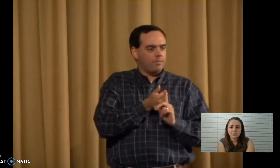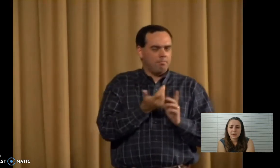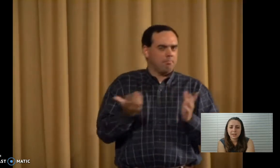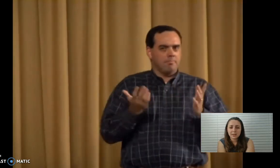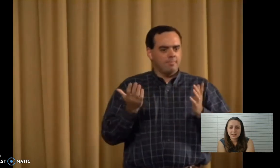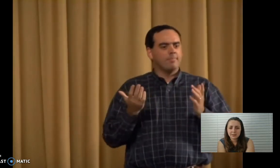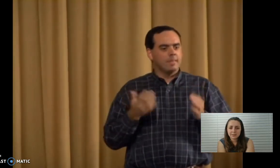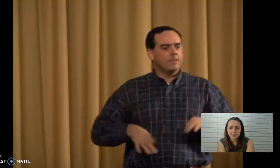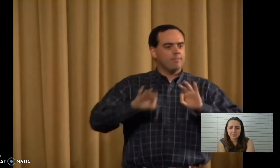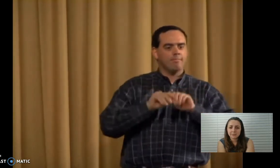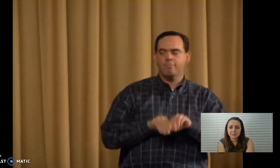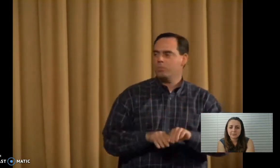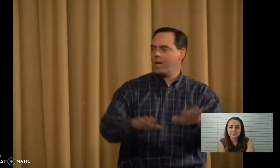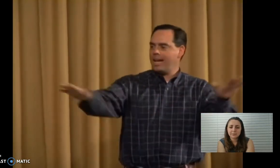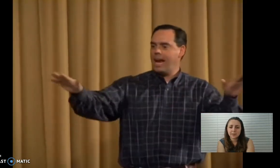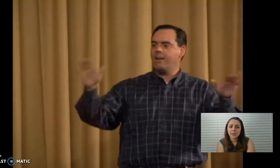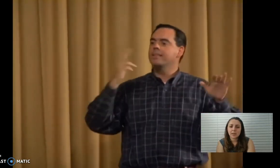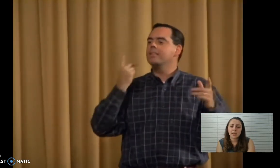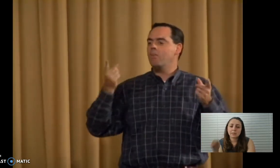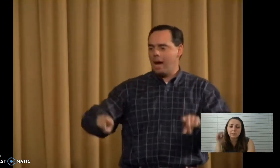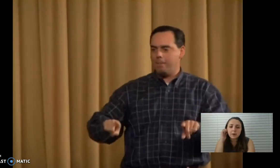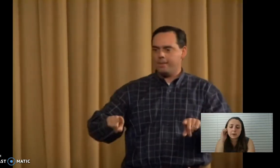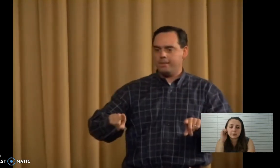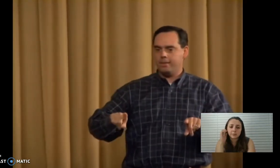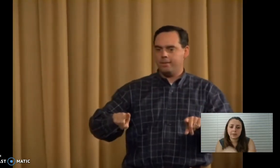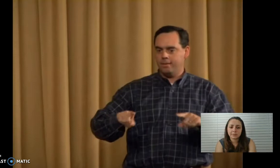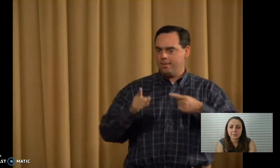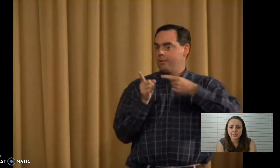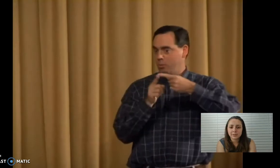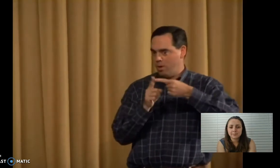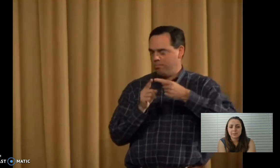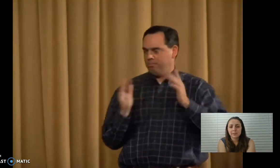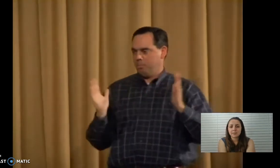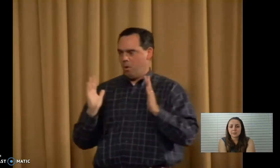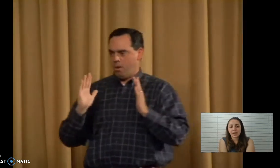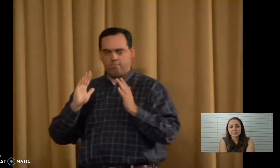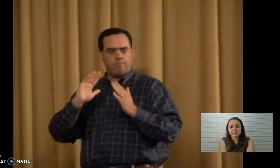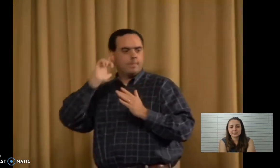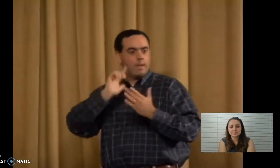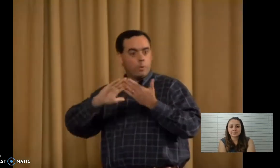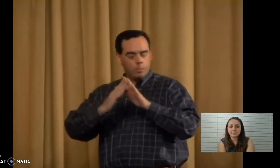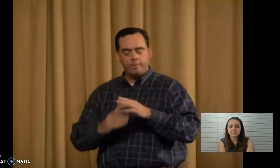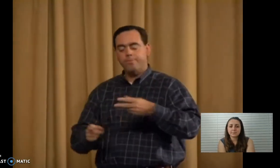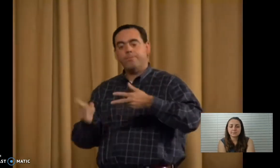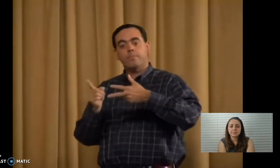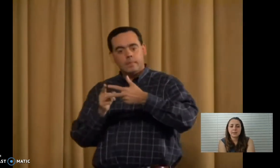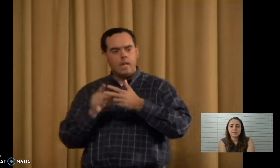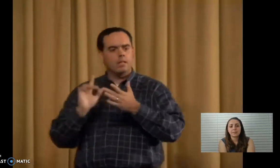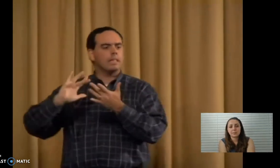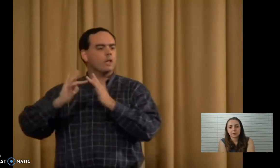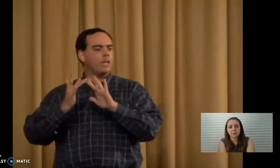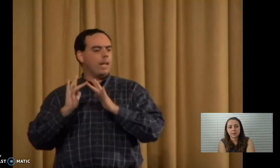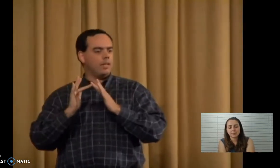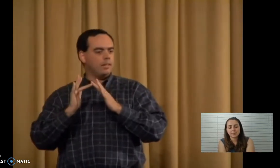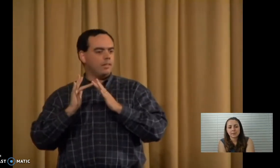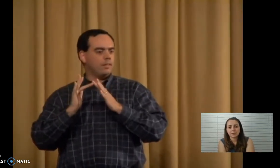Why would you try to keep that to yourself? It's important to spread the information and see what happens. It's a